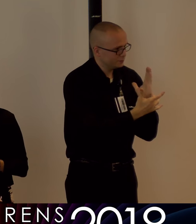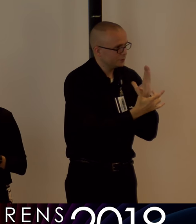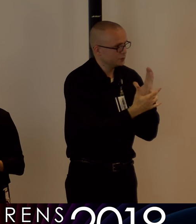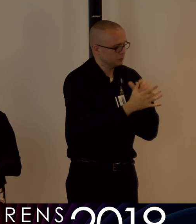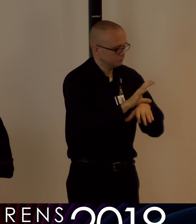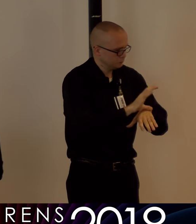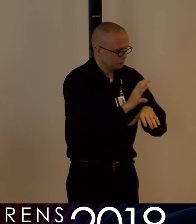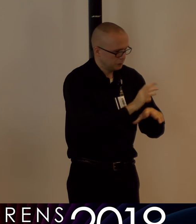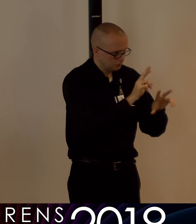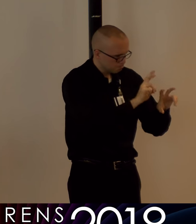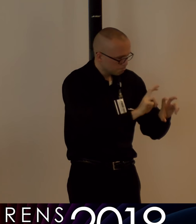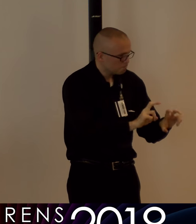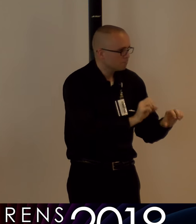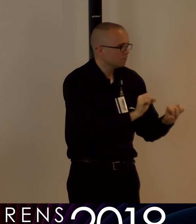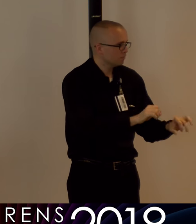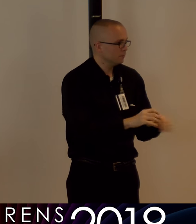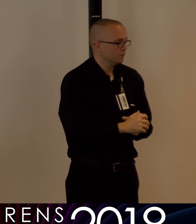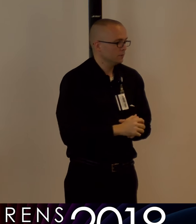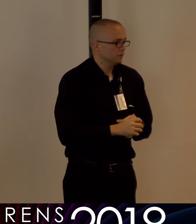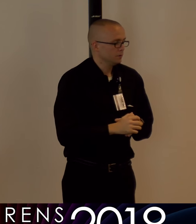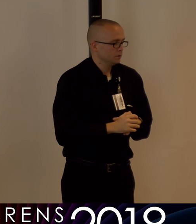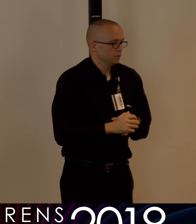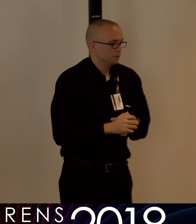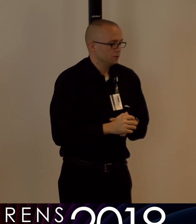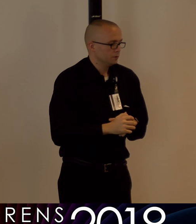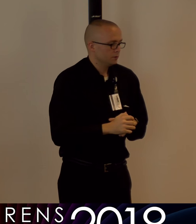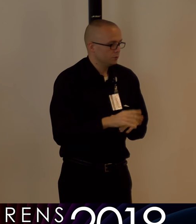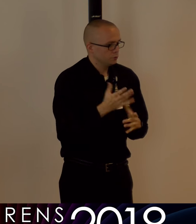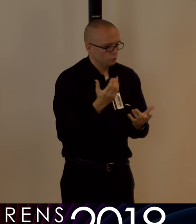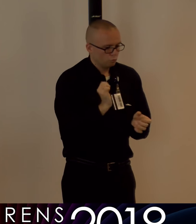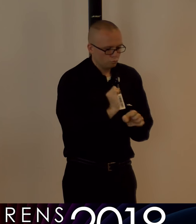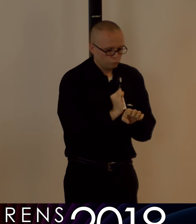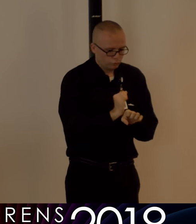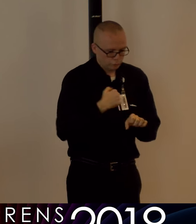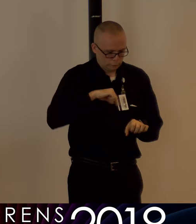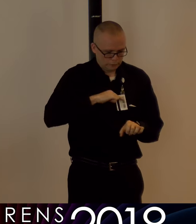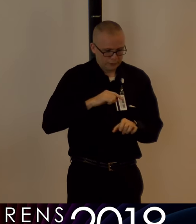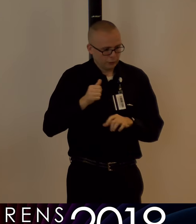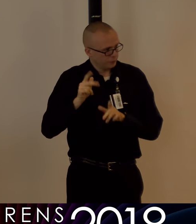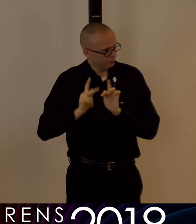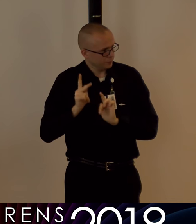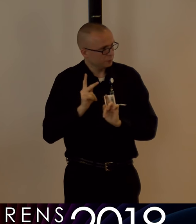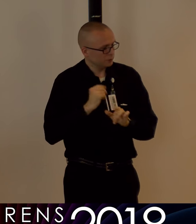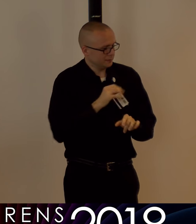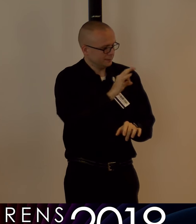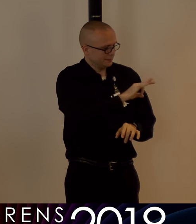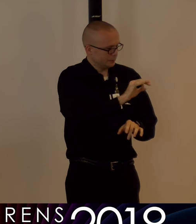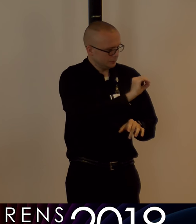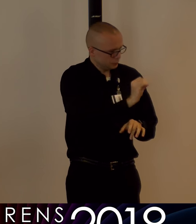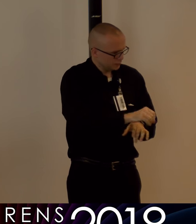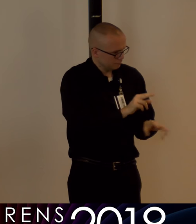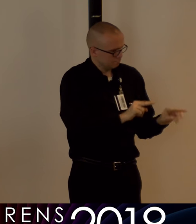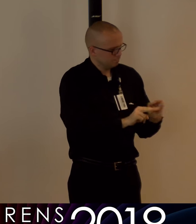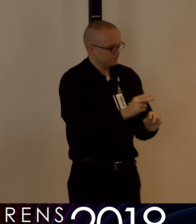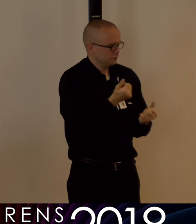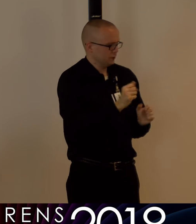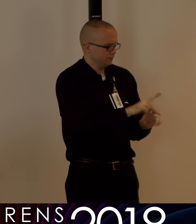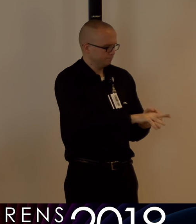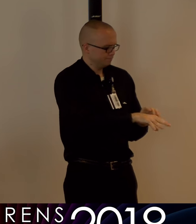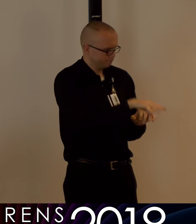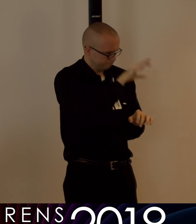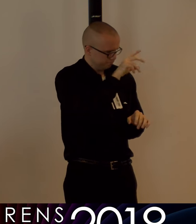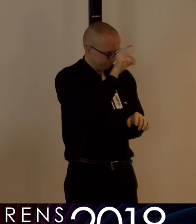to start addressing it. So some of the work that we're and others are doing is looking at that 99% and trying to figure it